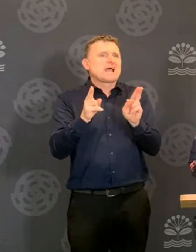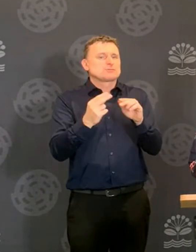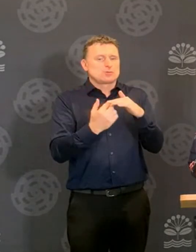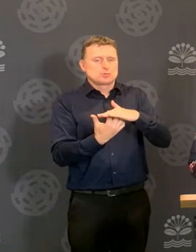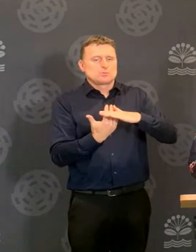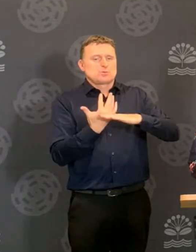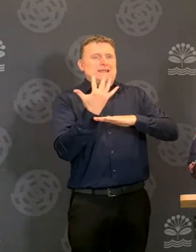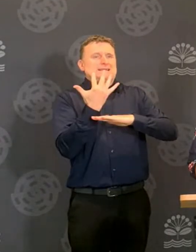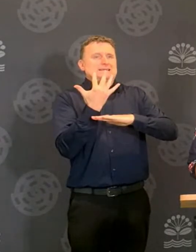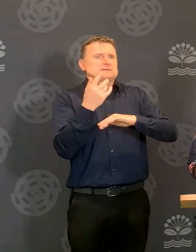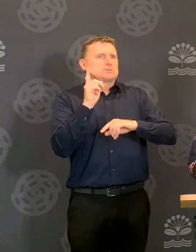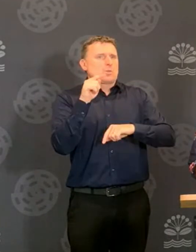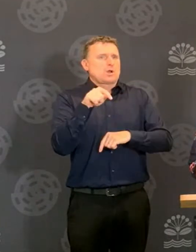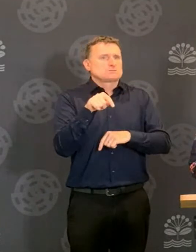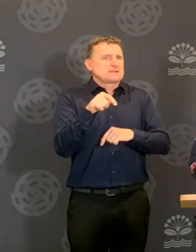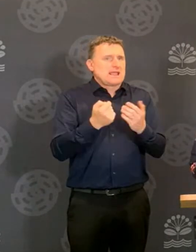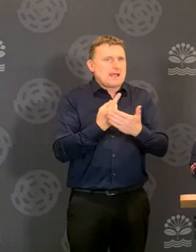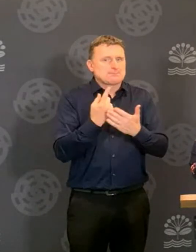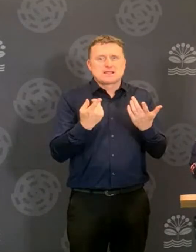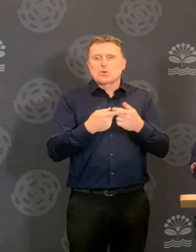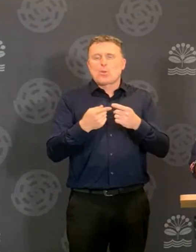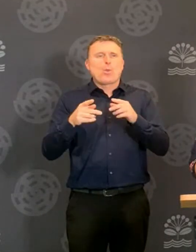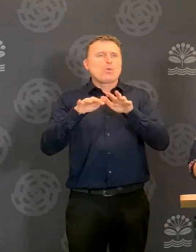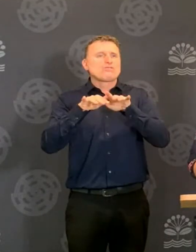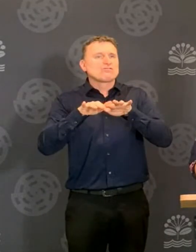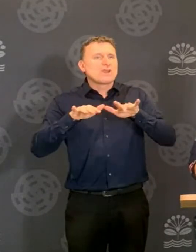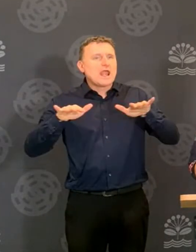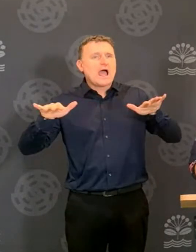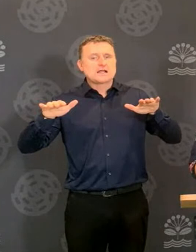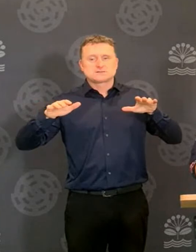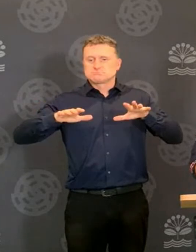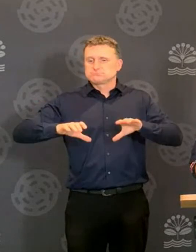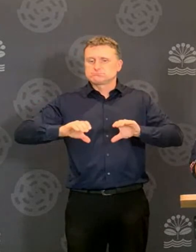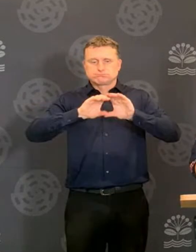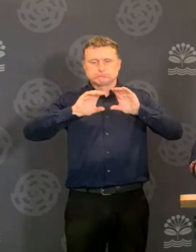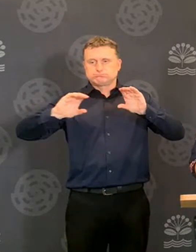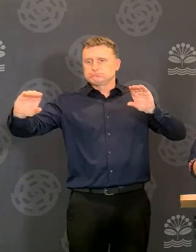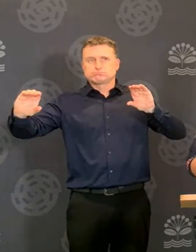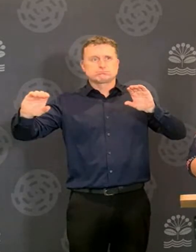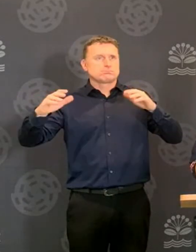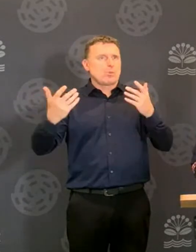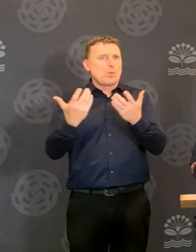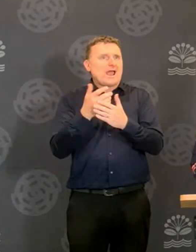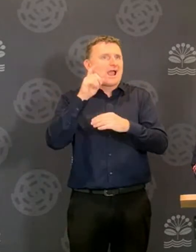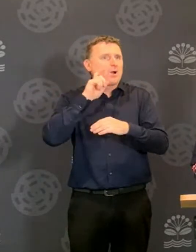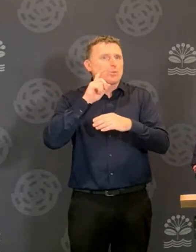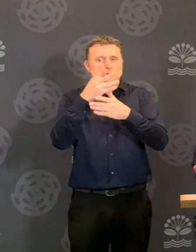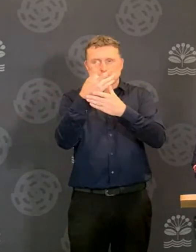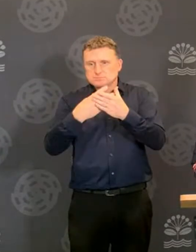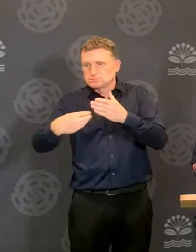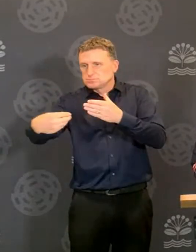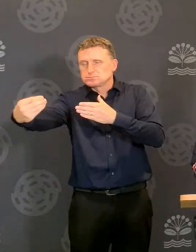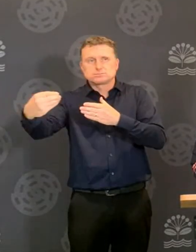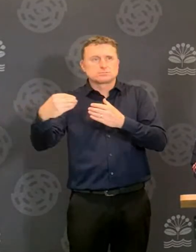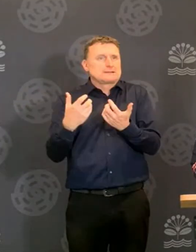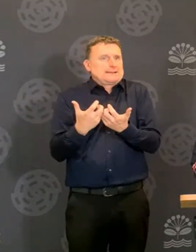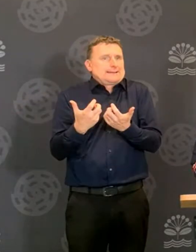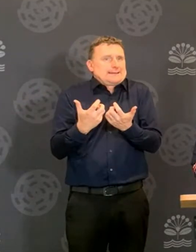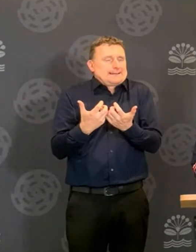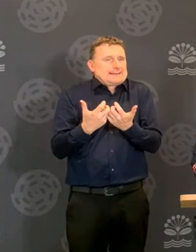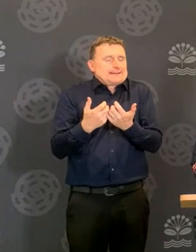about the role that natural floodplains and piped infrastructure play in some of the conveyance of